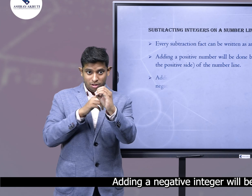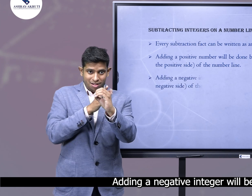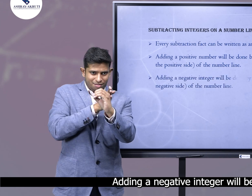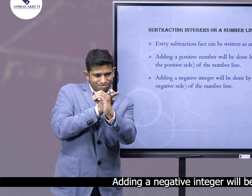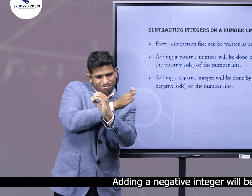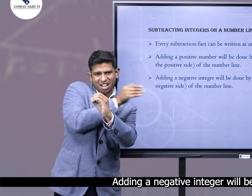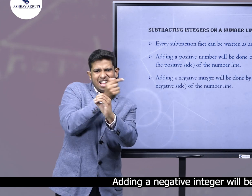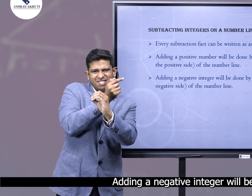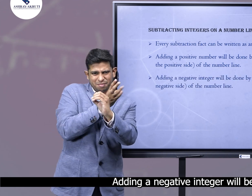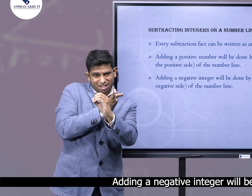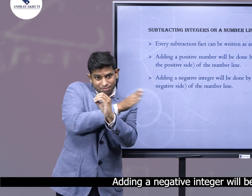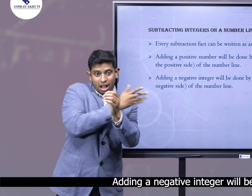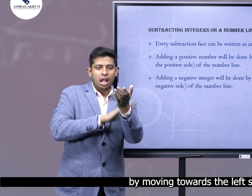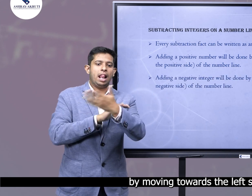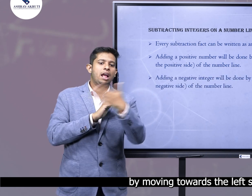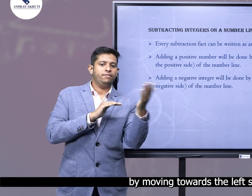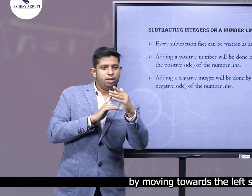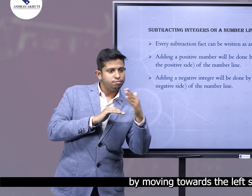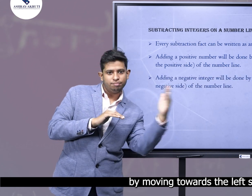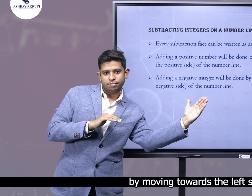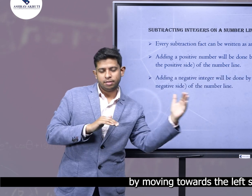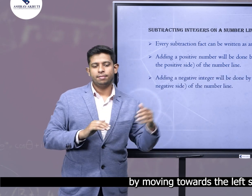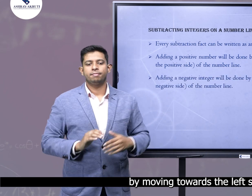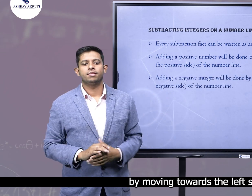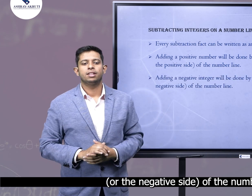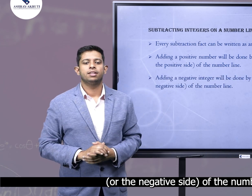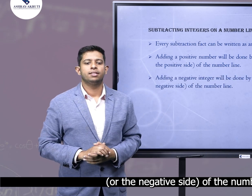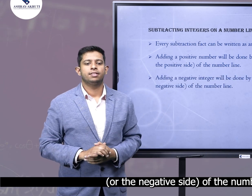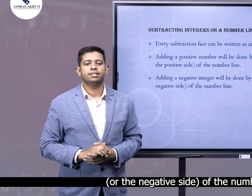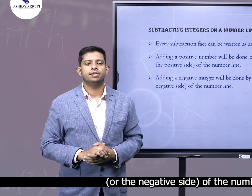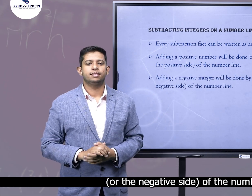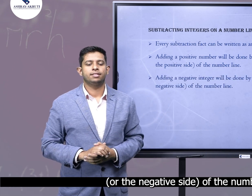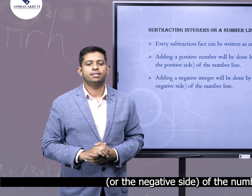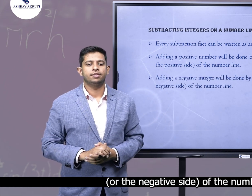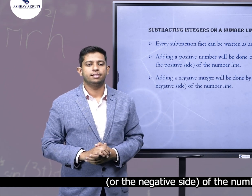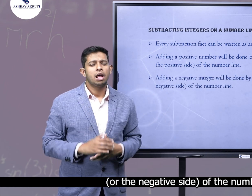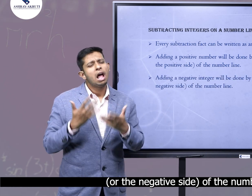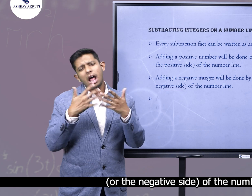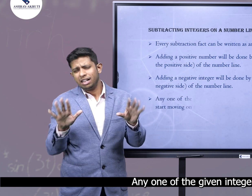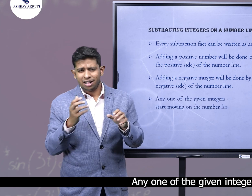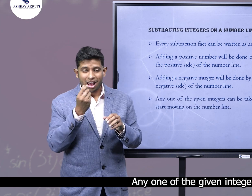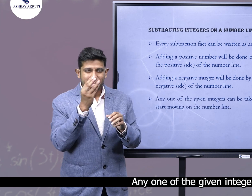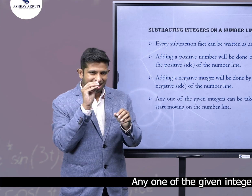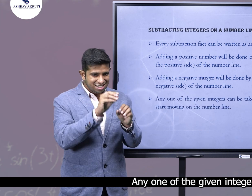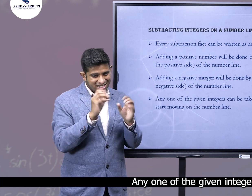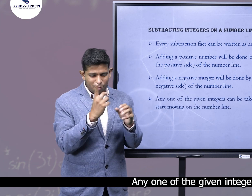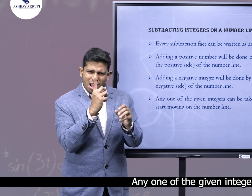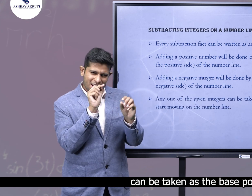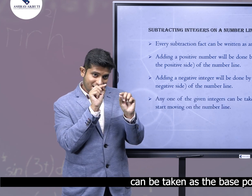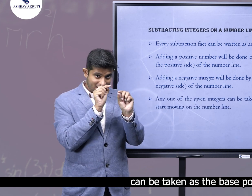a negative integer will be done by moving towards the left side or the negative side of the number line. Any one of the given integers can be